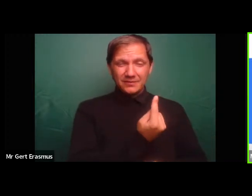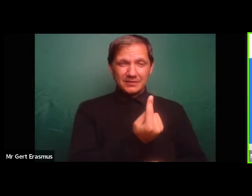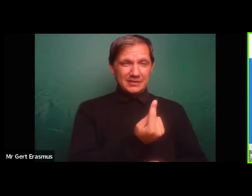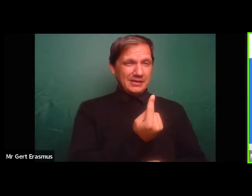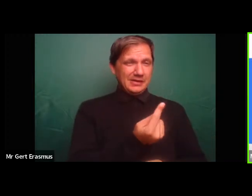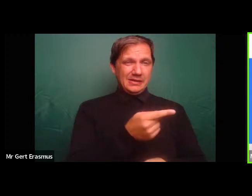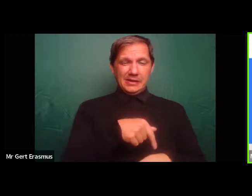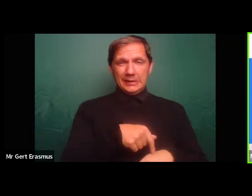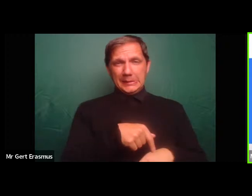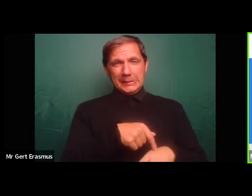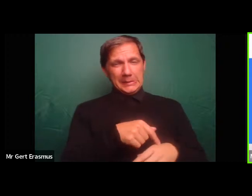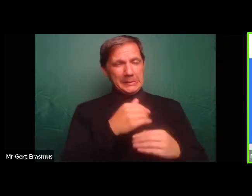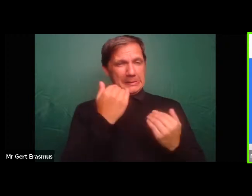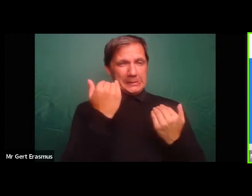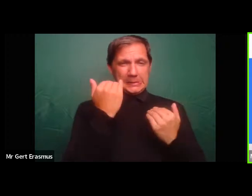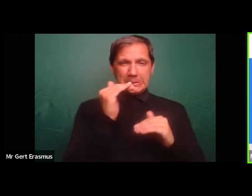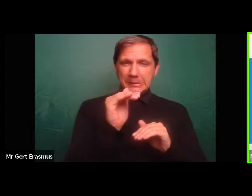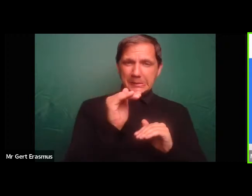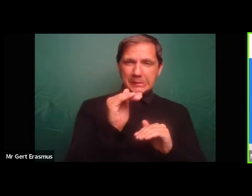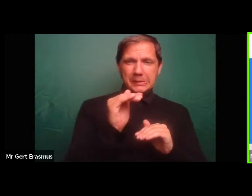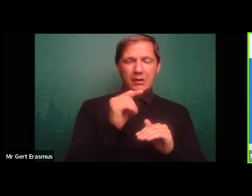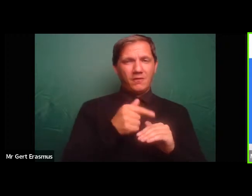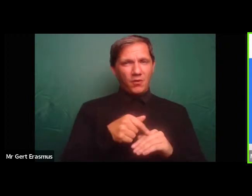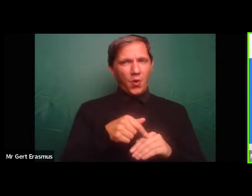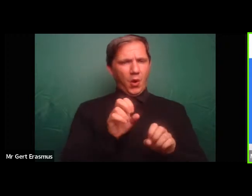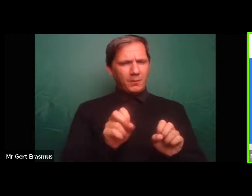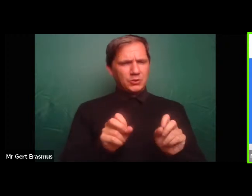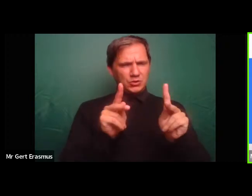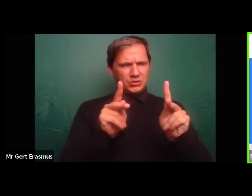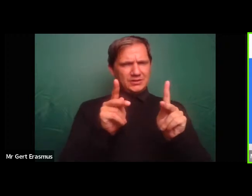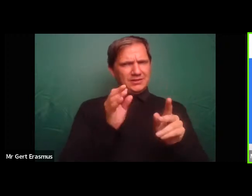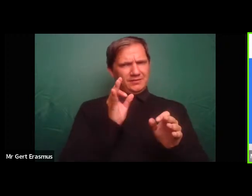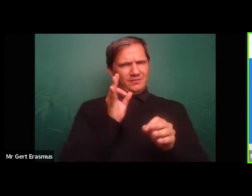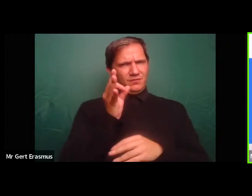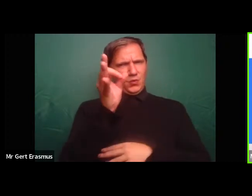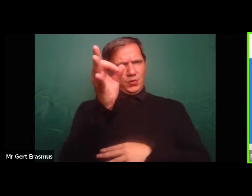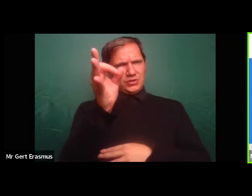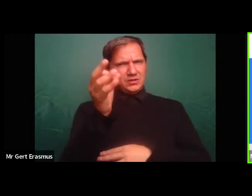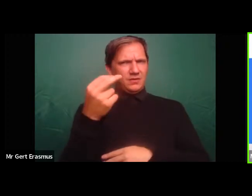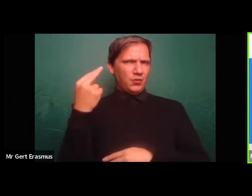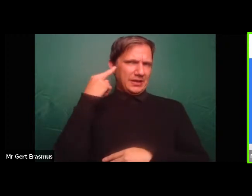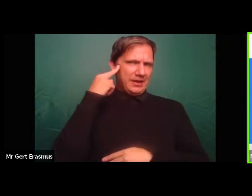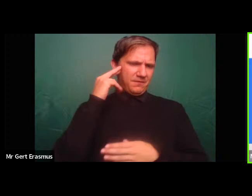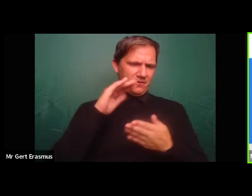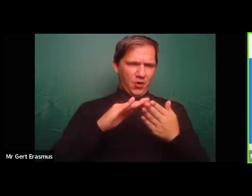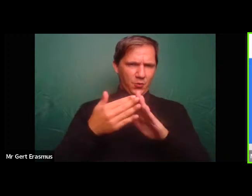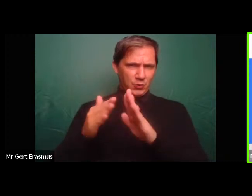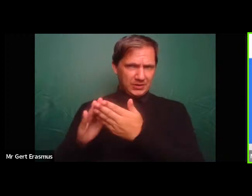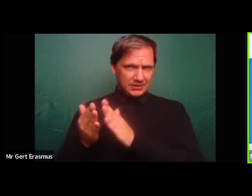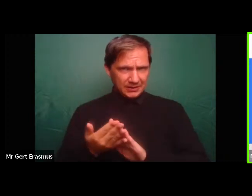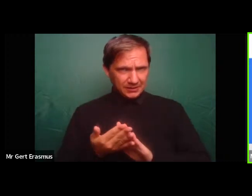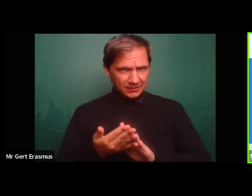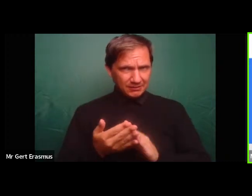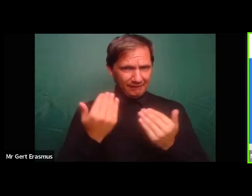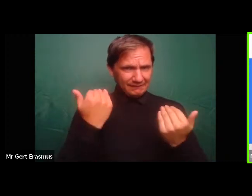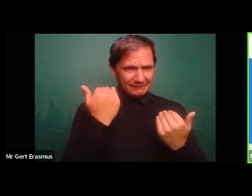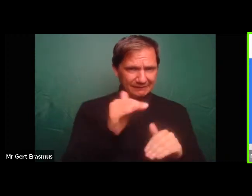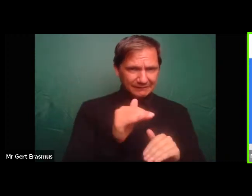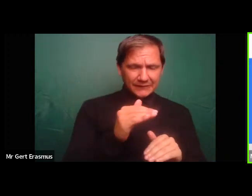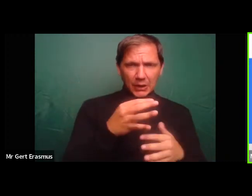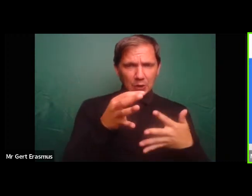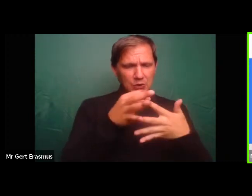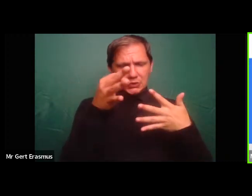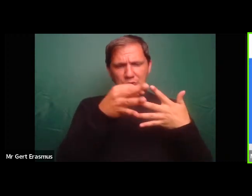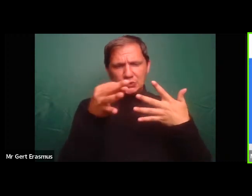quite constraining for career opportunities for the deaf community, the lack of